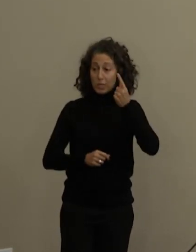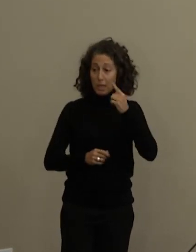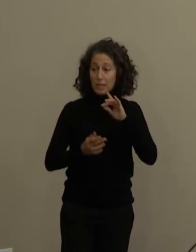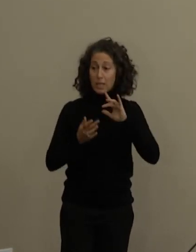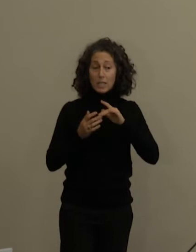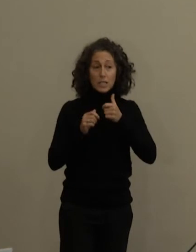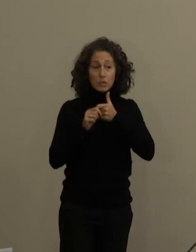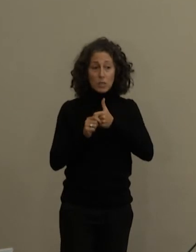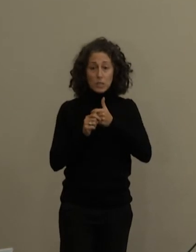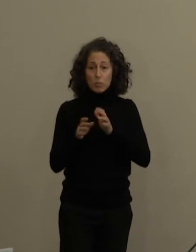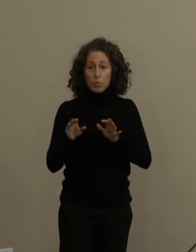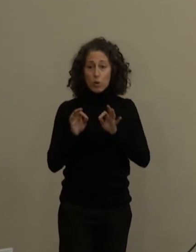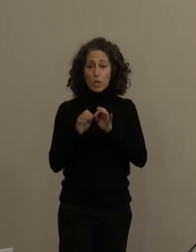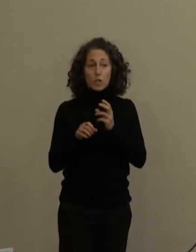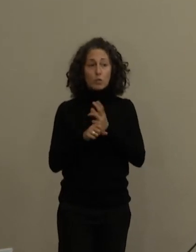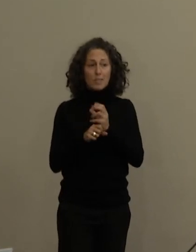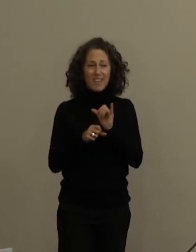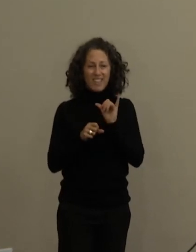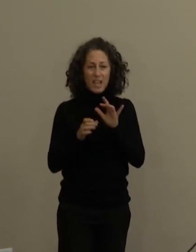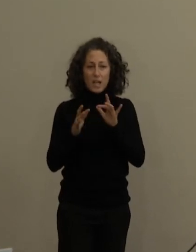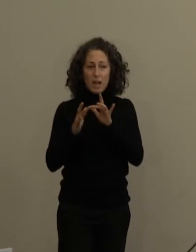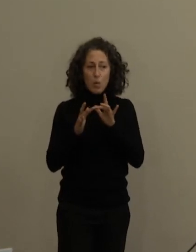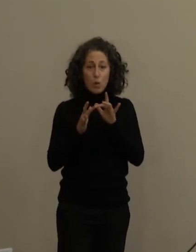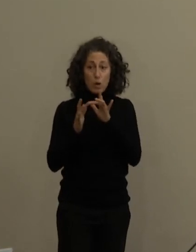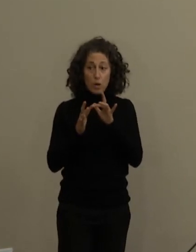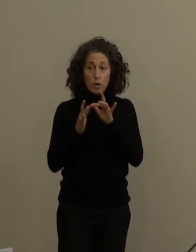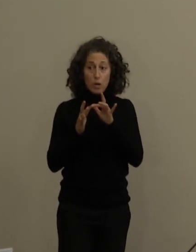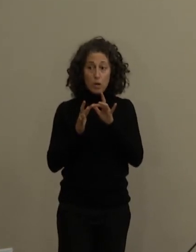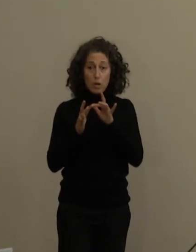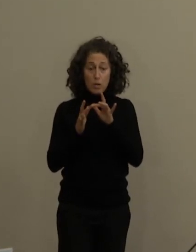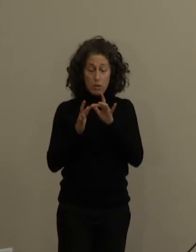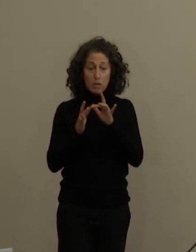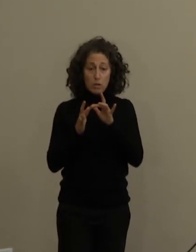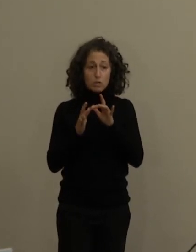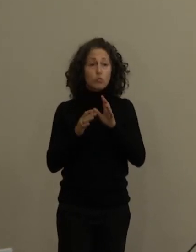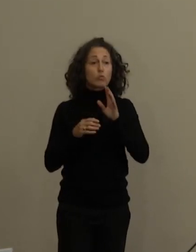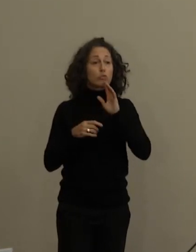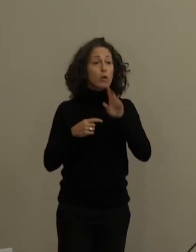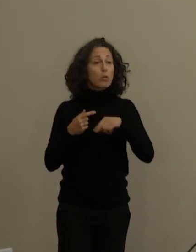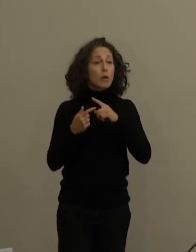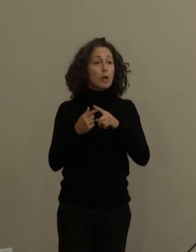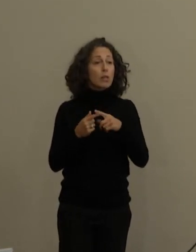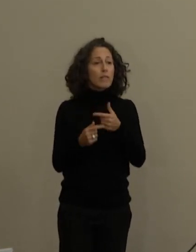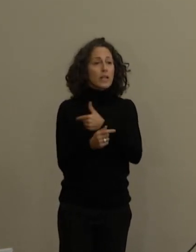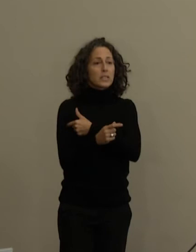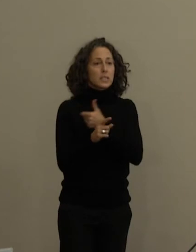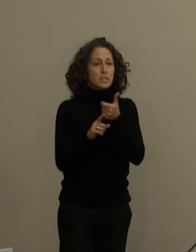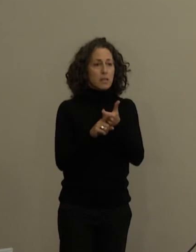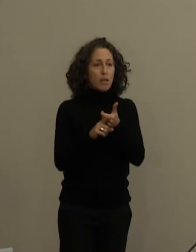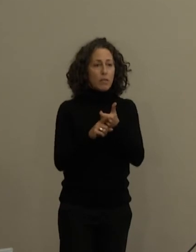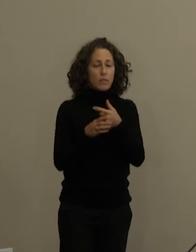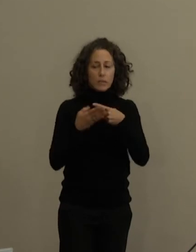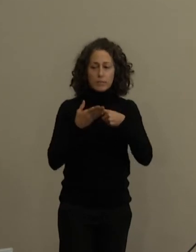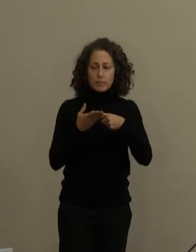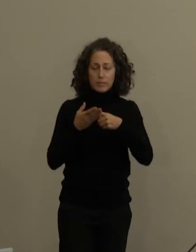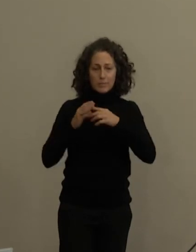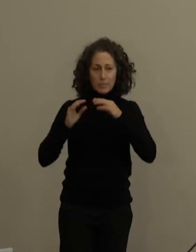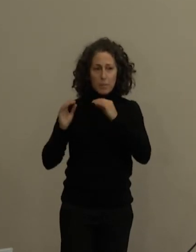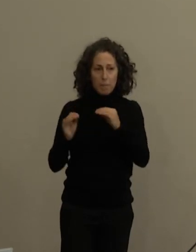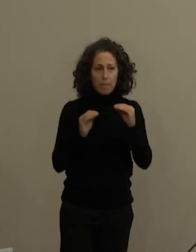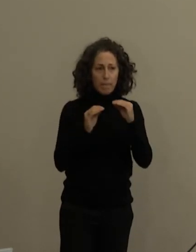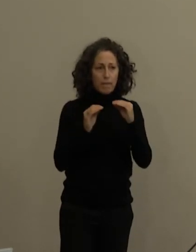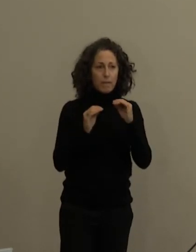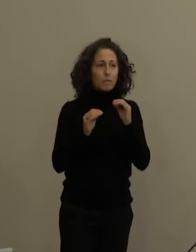able to use that same network to also talk about vaccine, because that helps also with the contact tracing